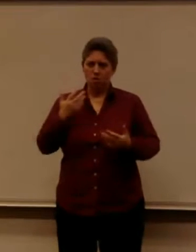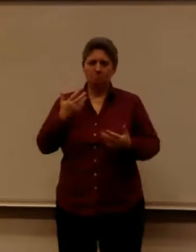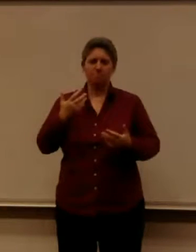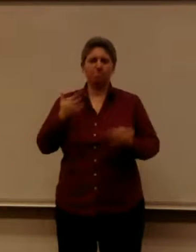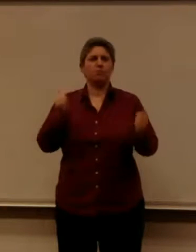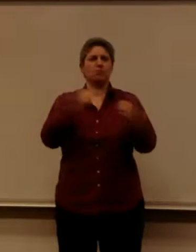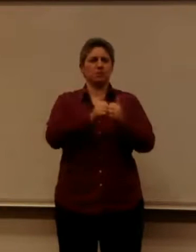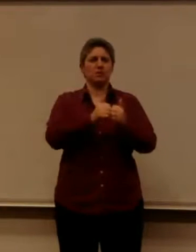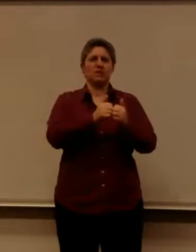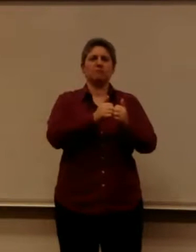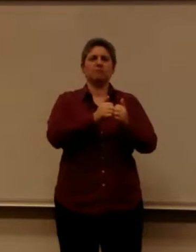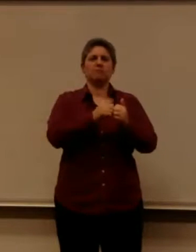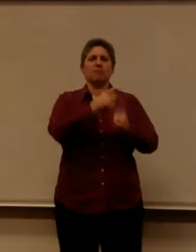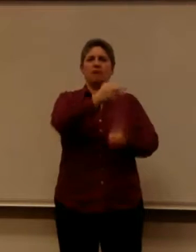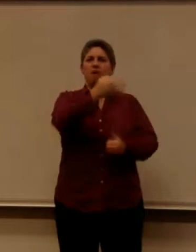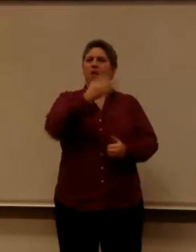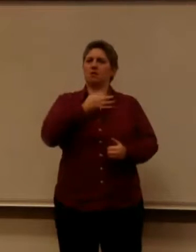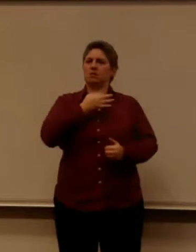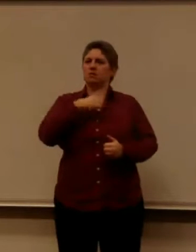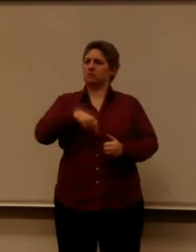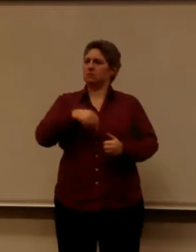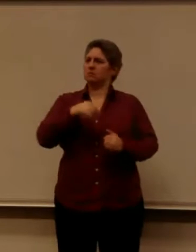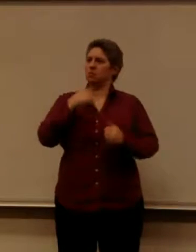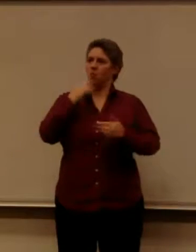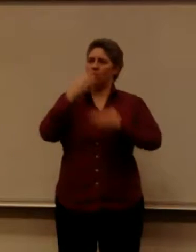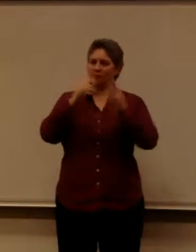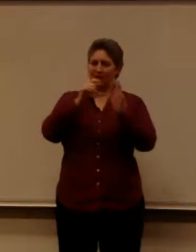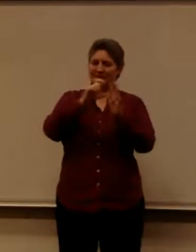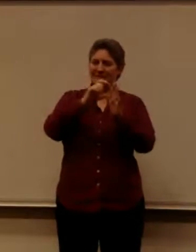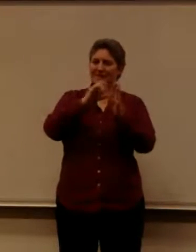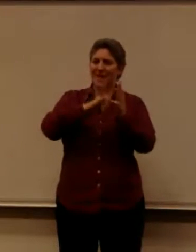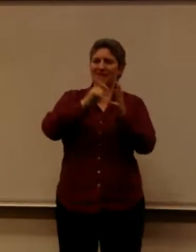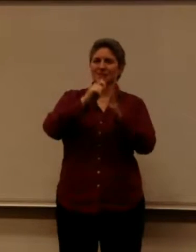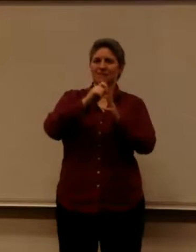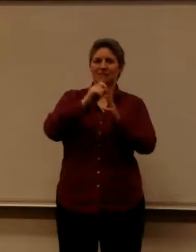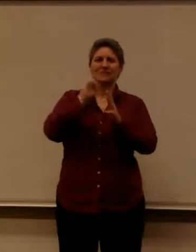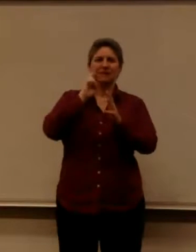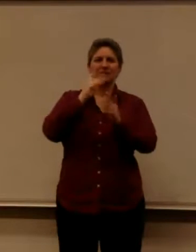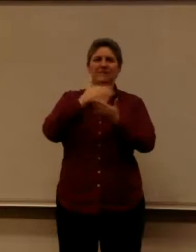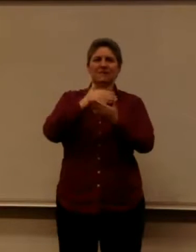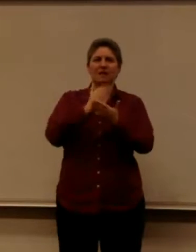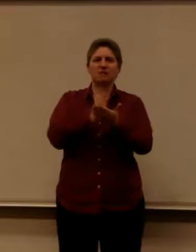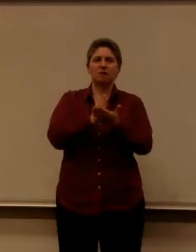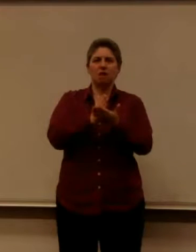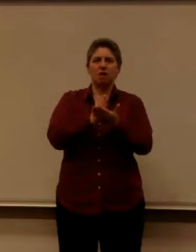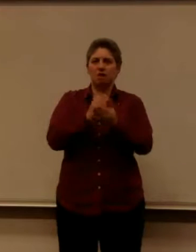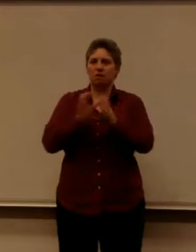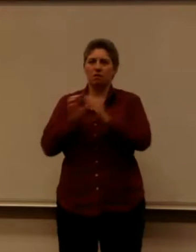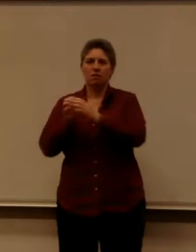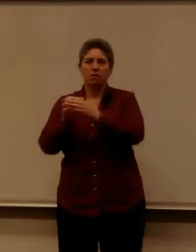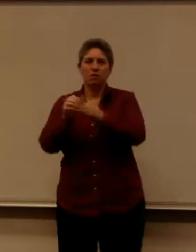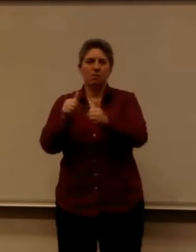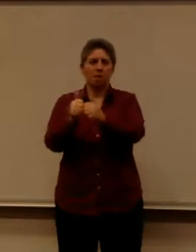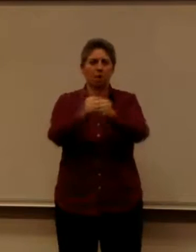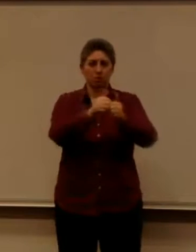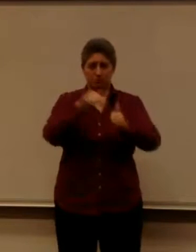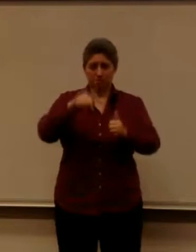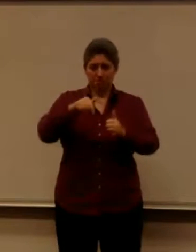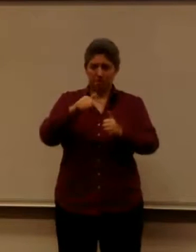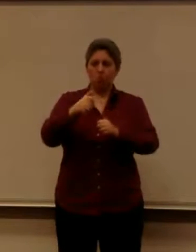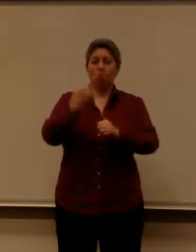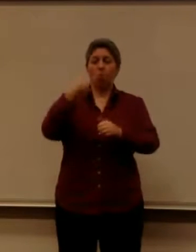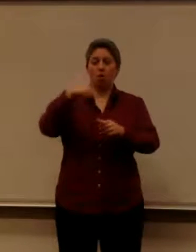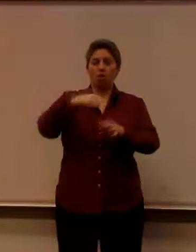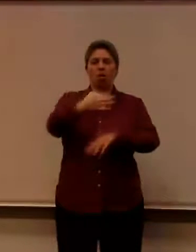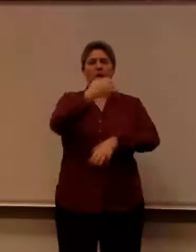how successful that's been and how engaged people have been. So that's when we were asked, and as part of the Deaf Sector Partnership,